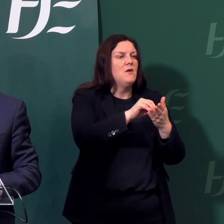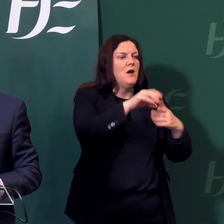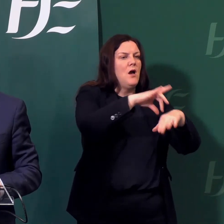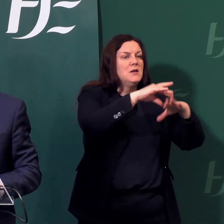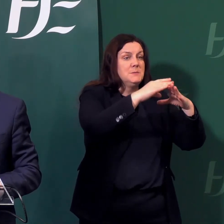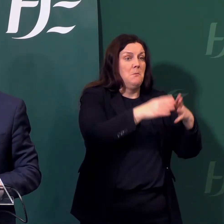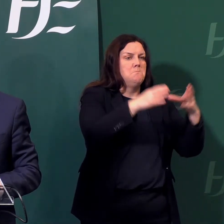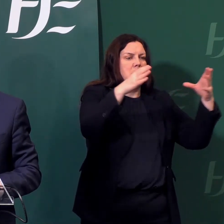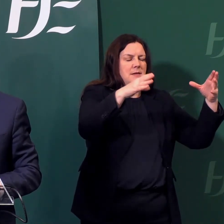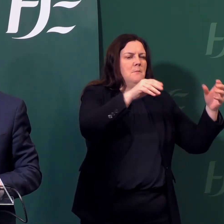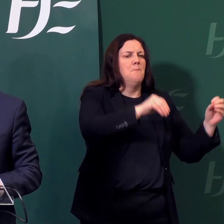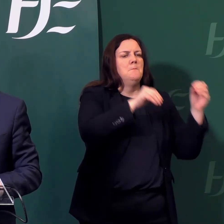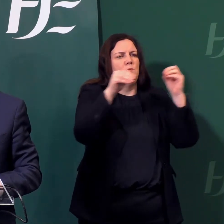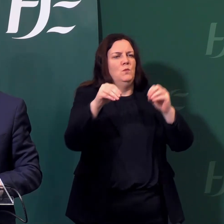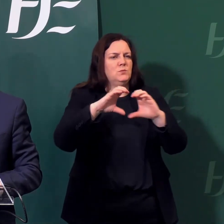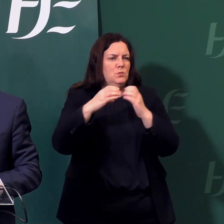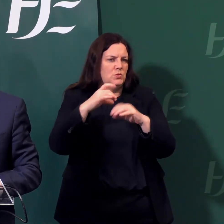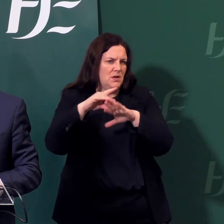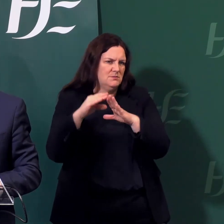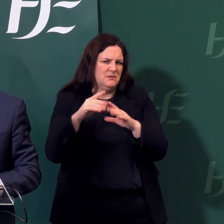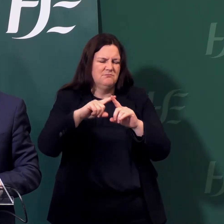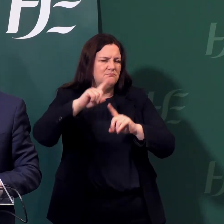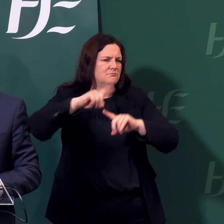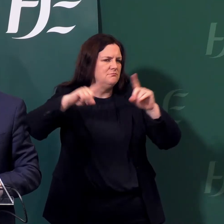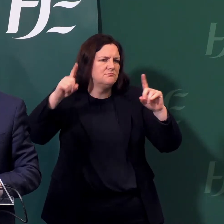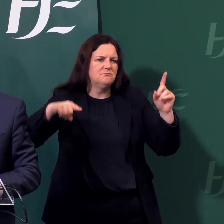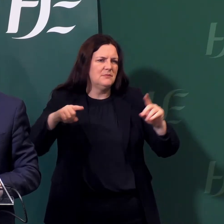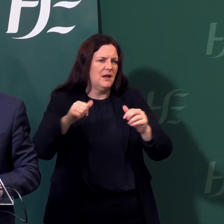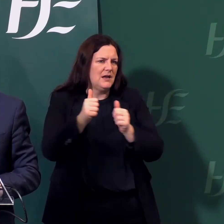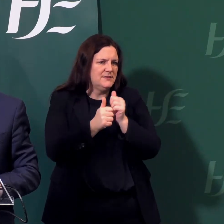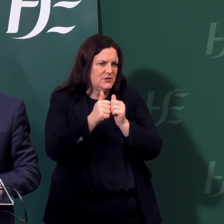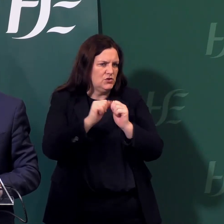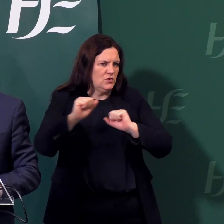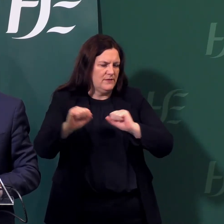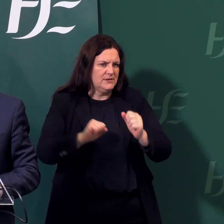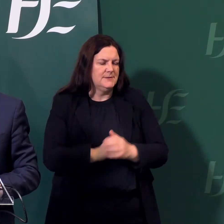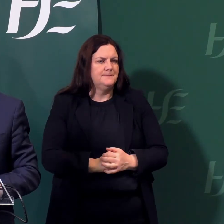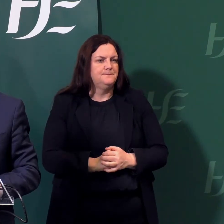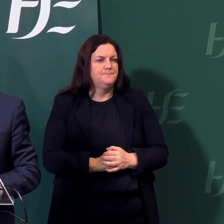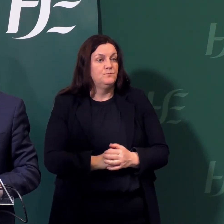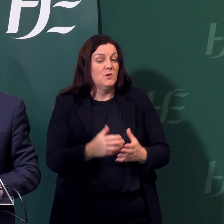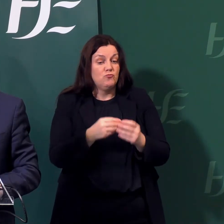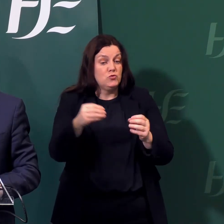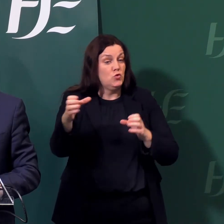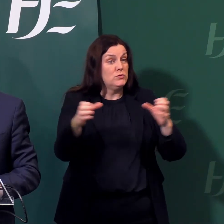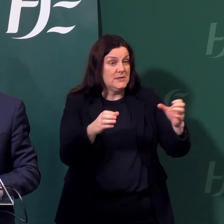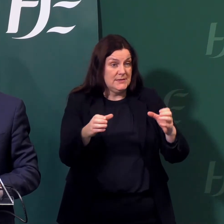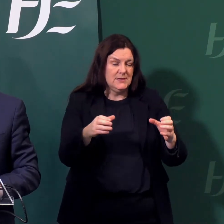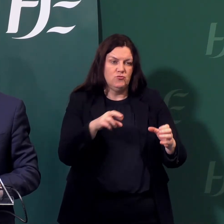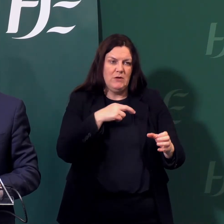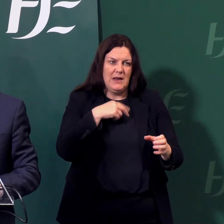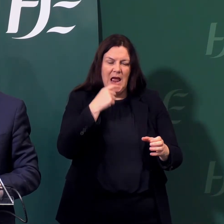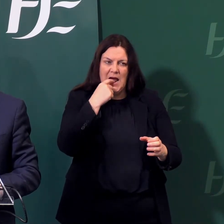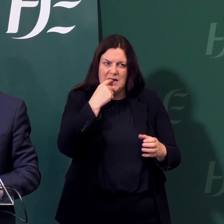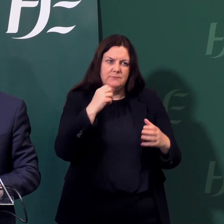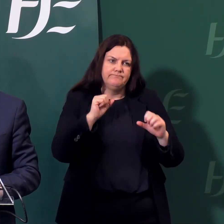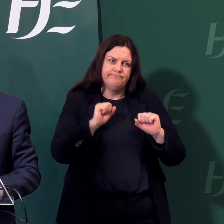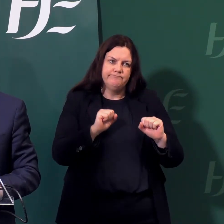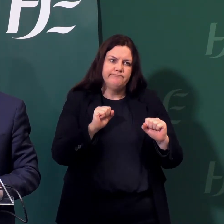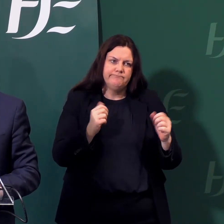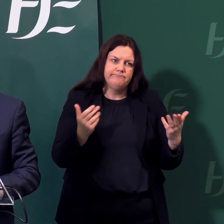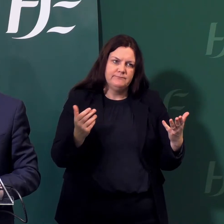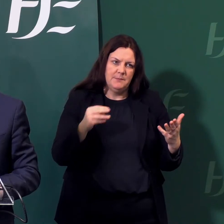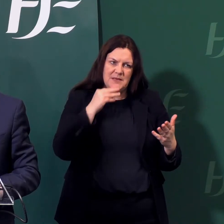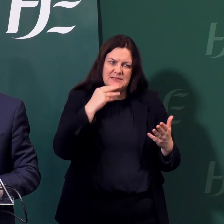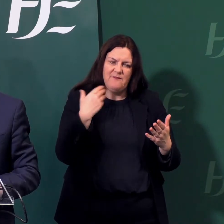range of actions in our community services. On resourcing, we are, again, just to make the point, under extremely and